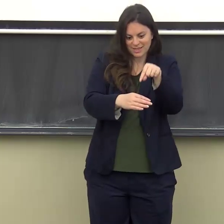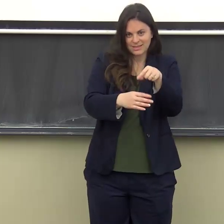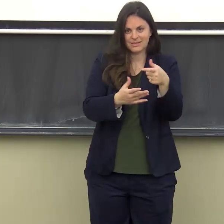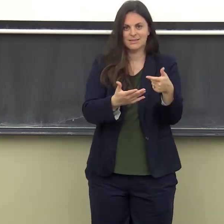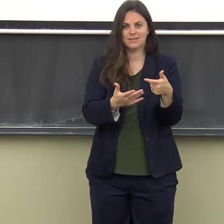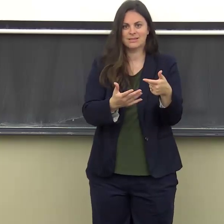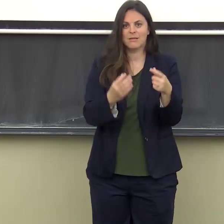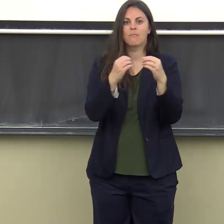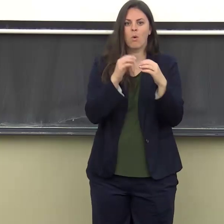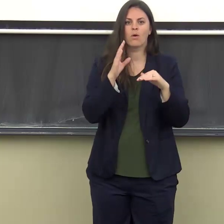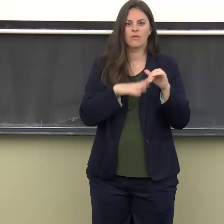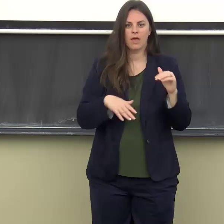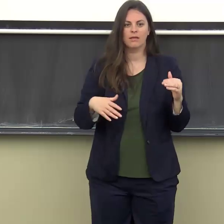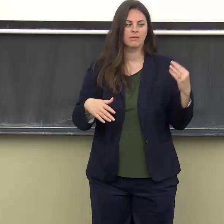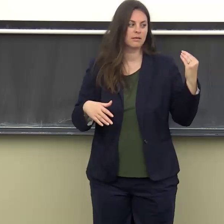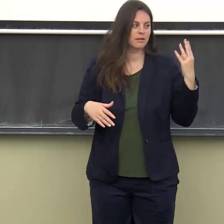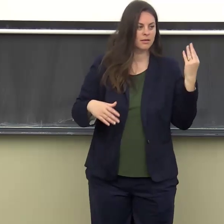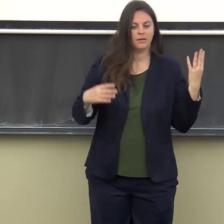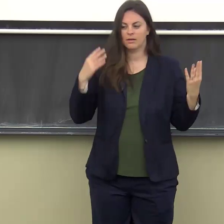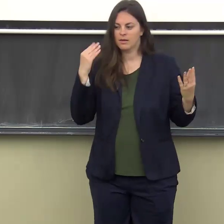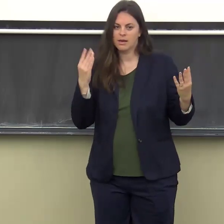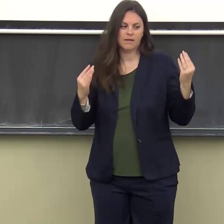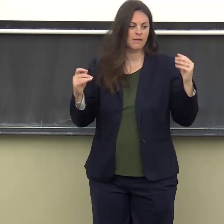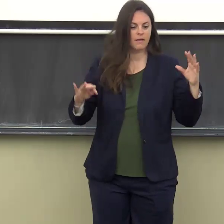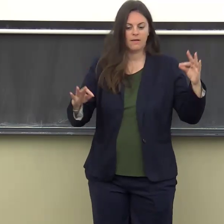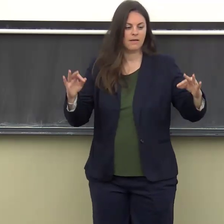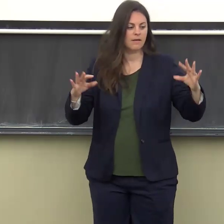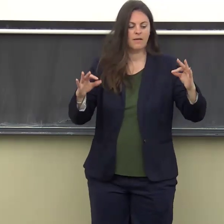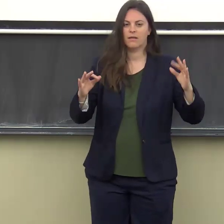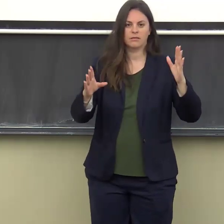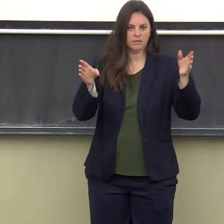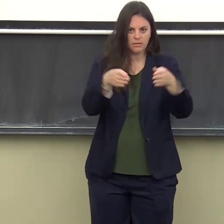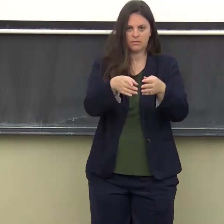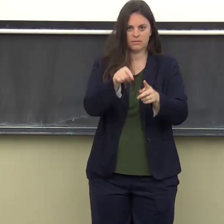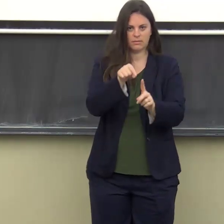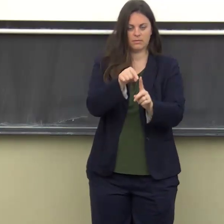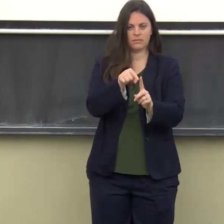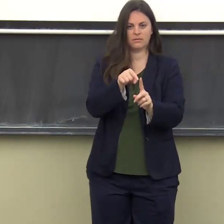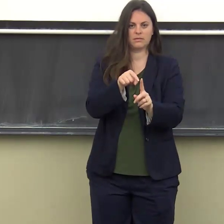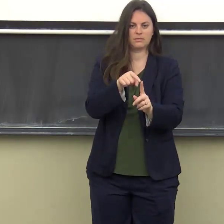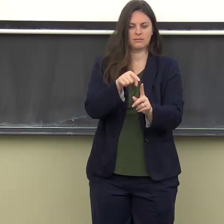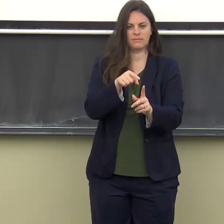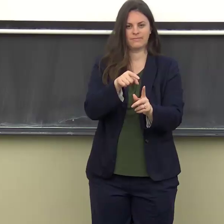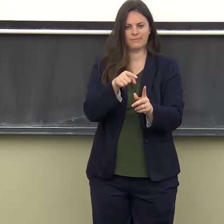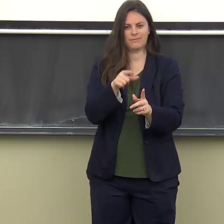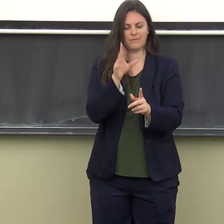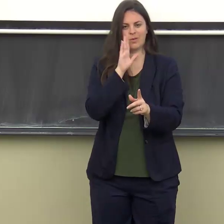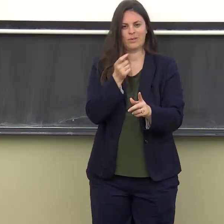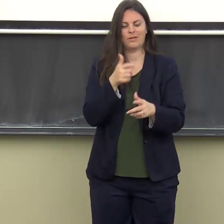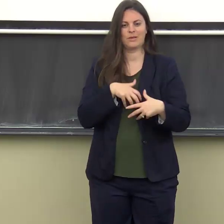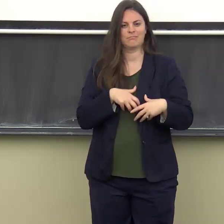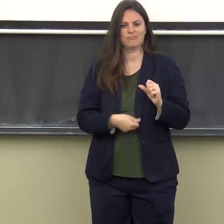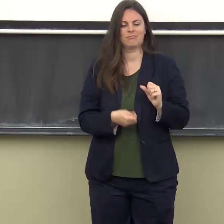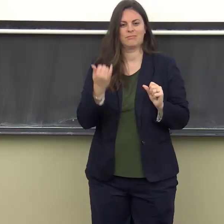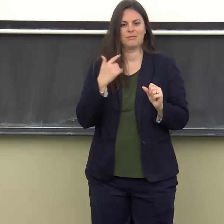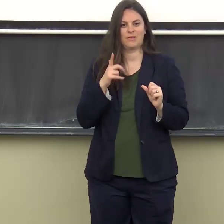huge disappointment if we put a lot of effort into the data contribution without thinking